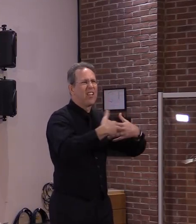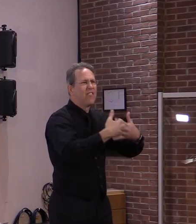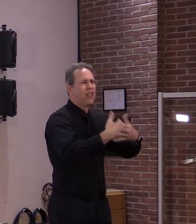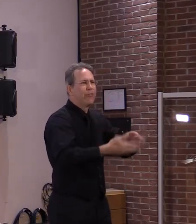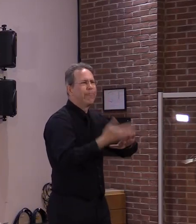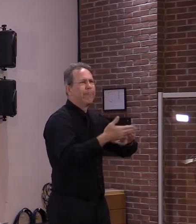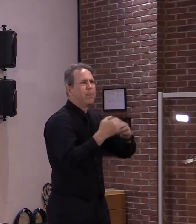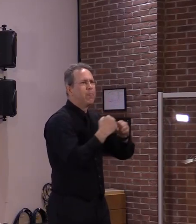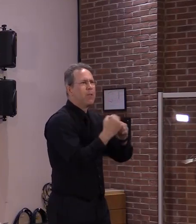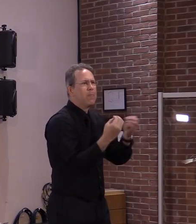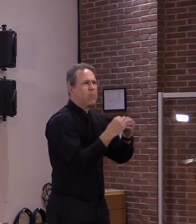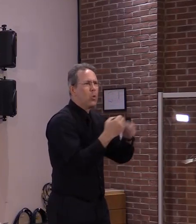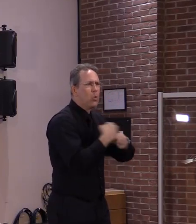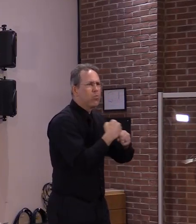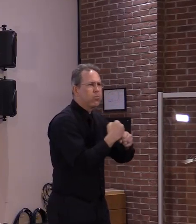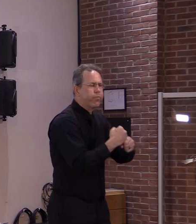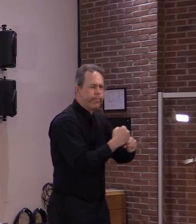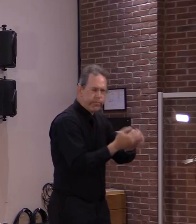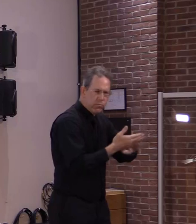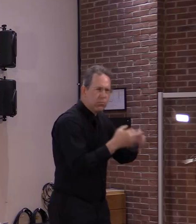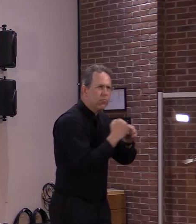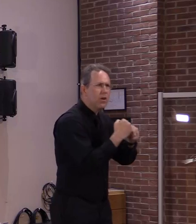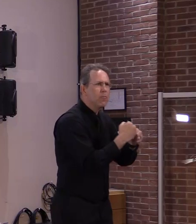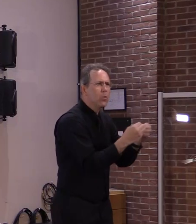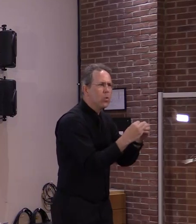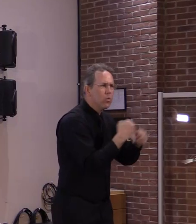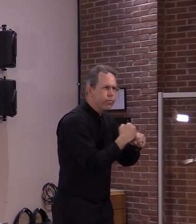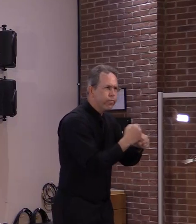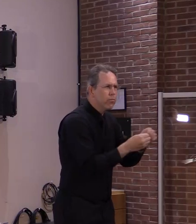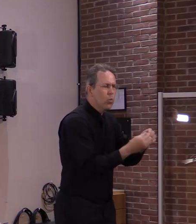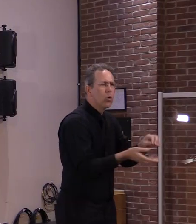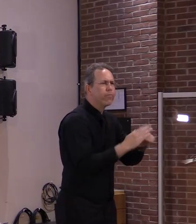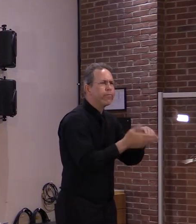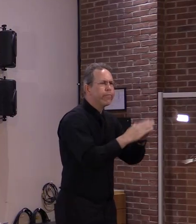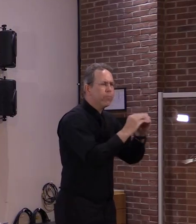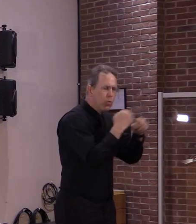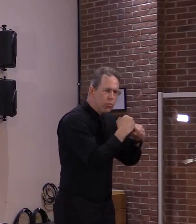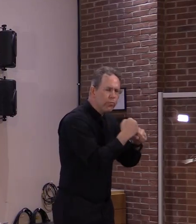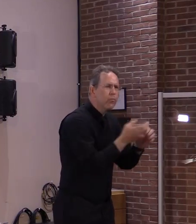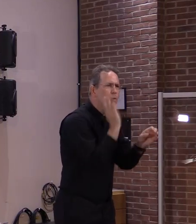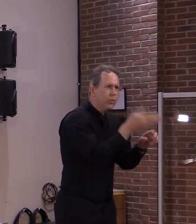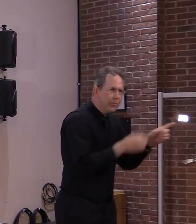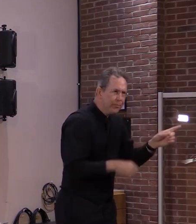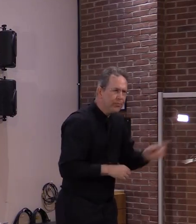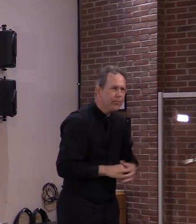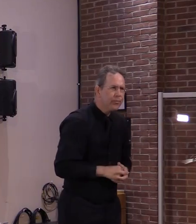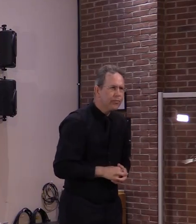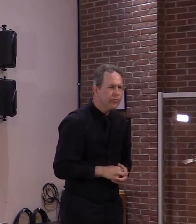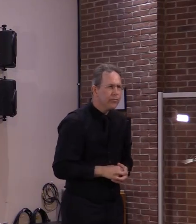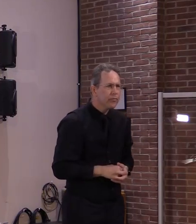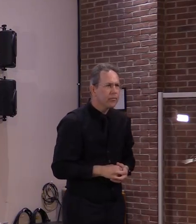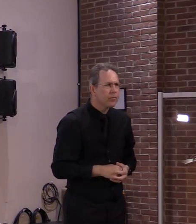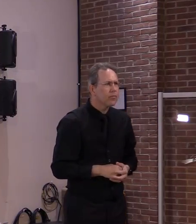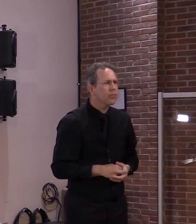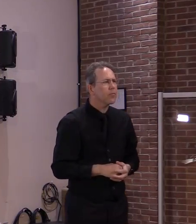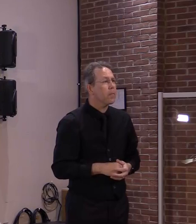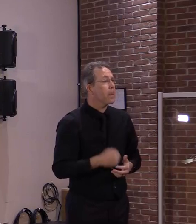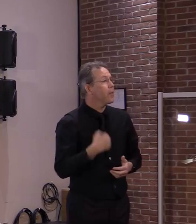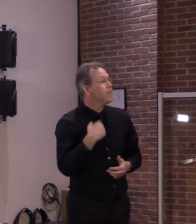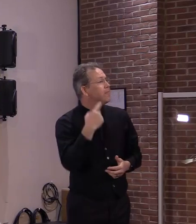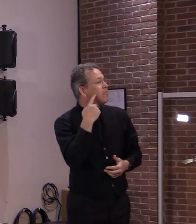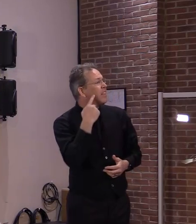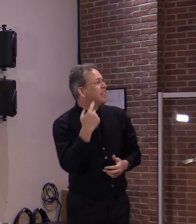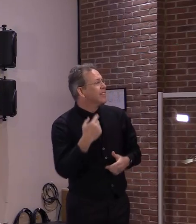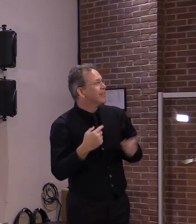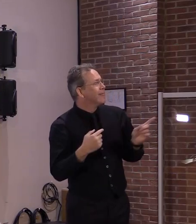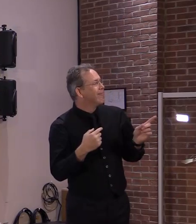going to continue to be more and more of that coming into states. So I would think, because Pfizer's the one we're talking about for this age